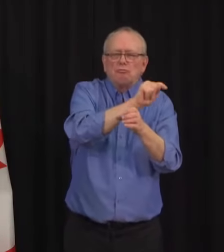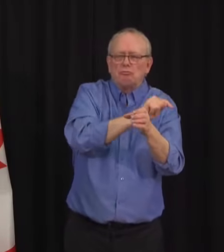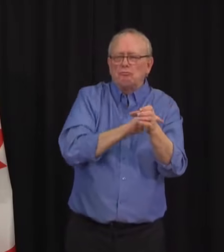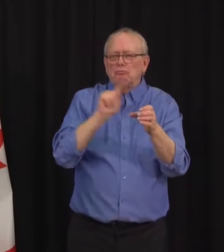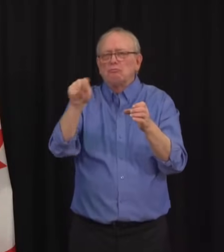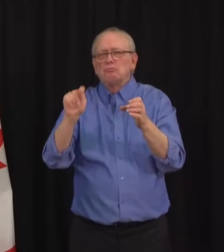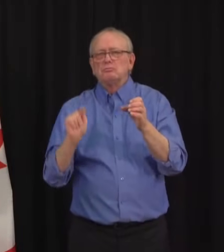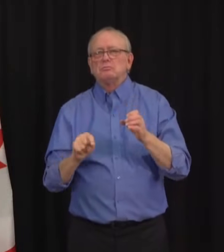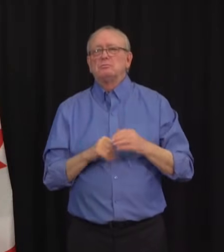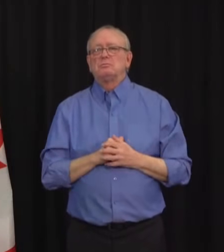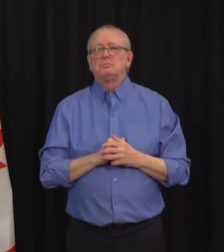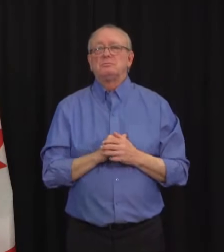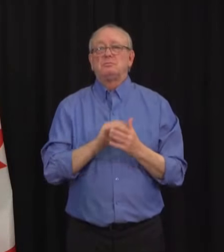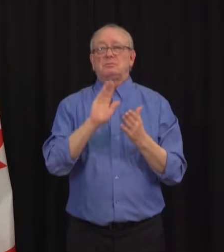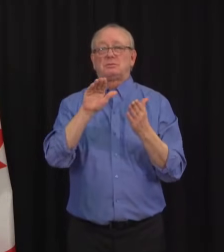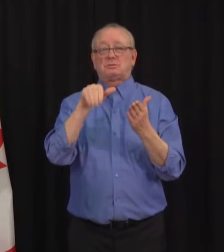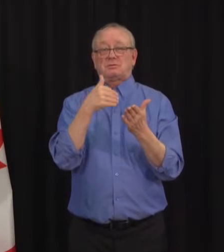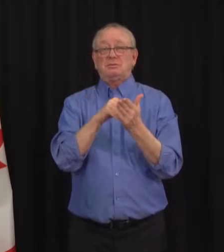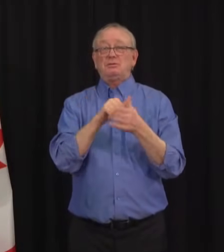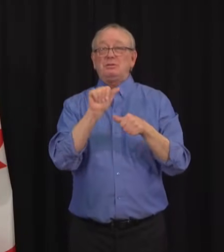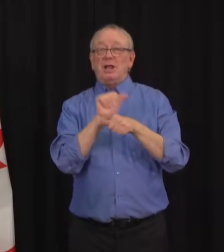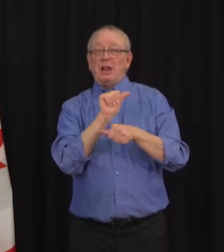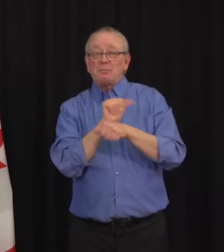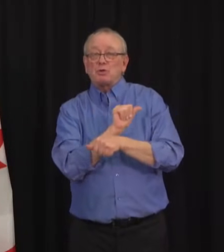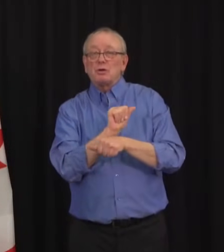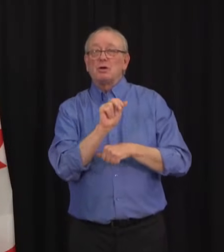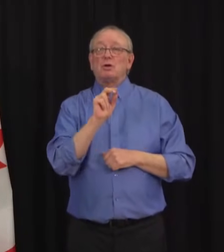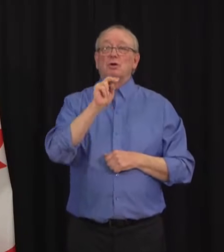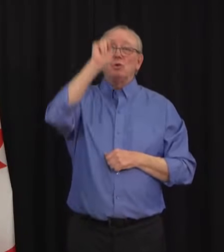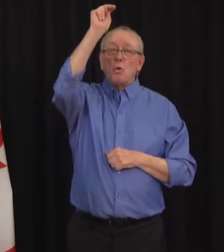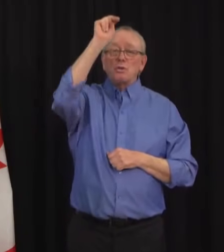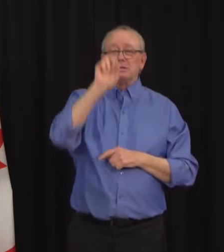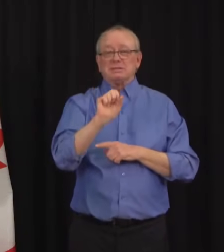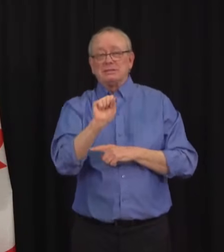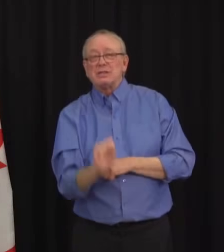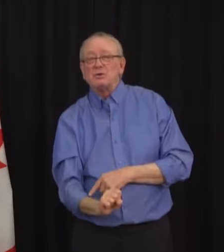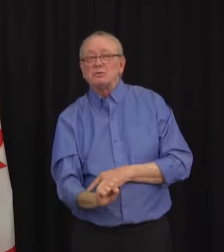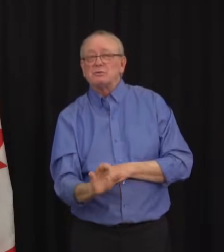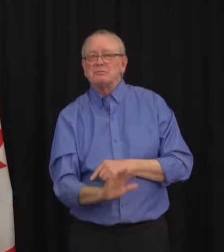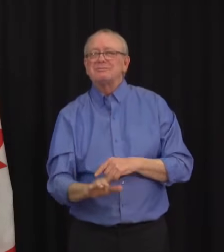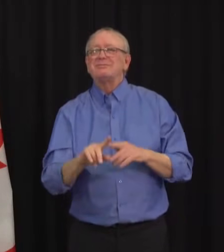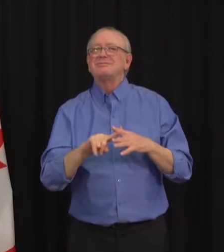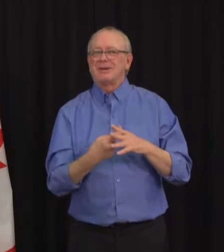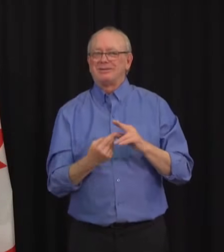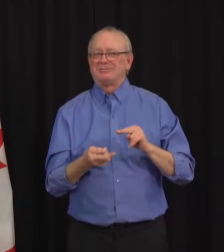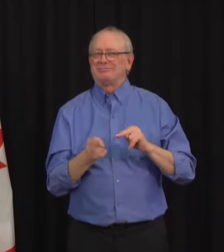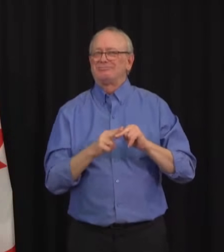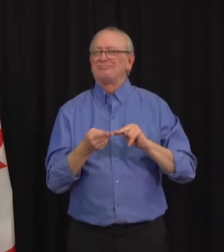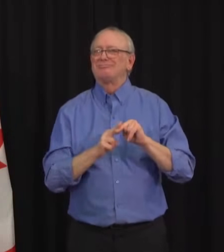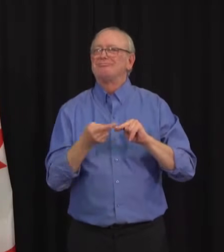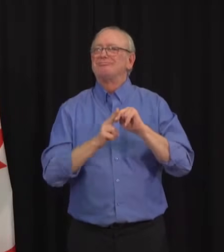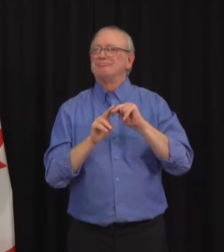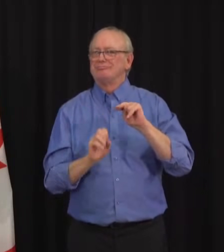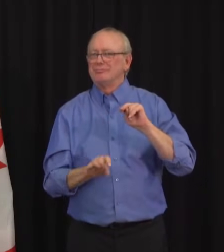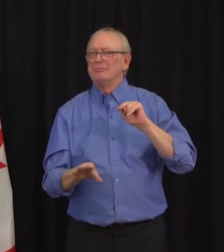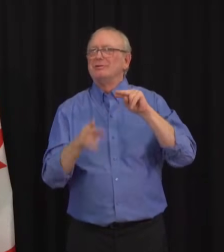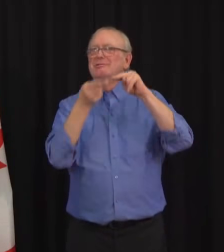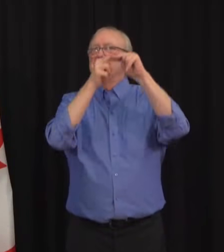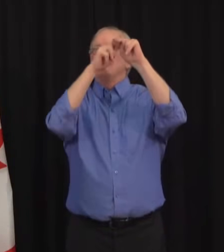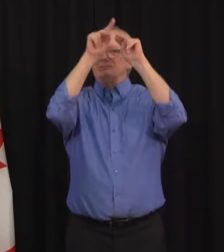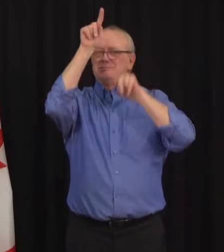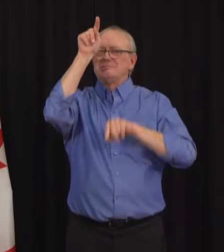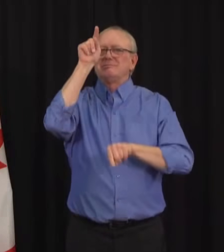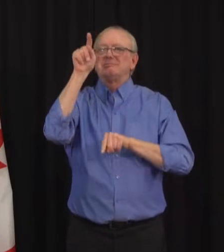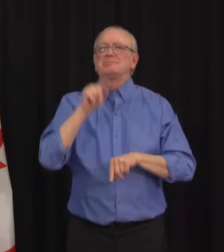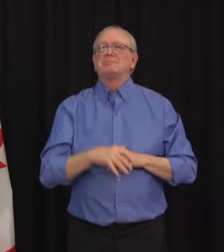south zones. I know that many rural areas did not see widespread transmission in the spring or summer, and